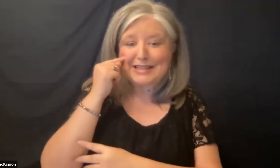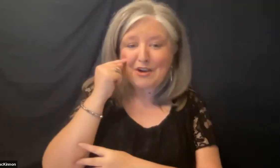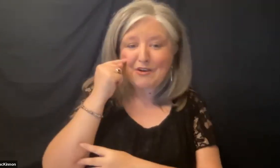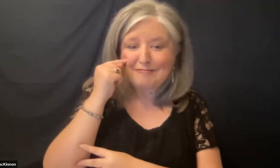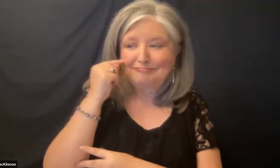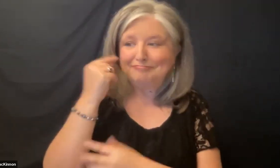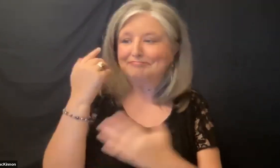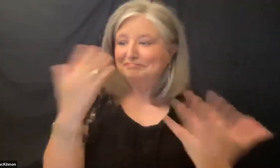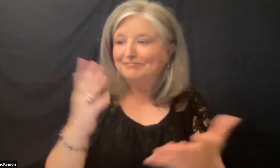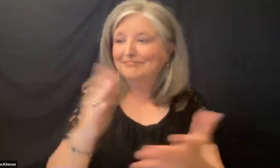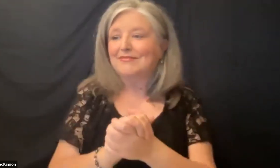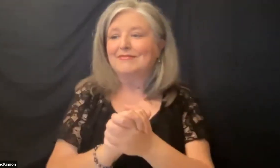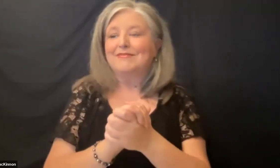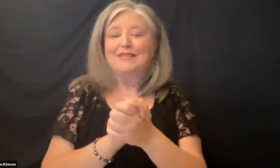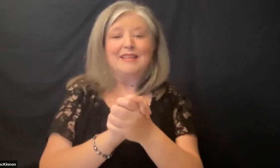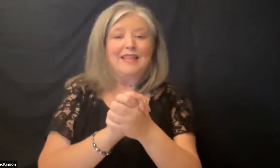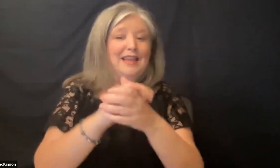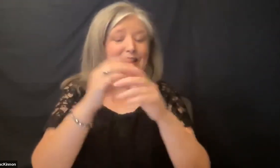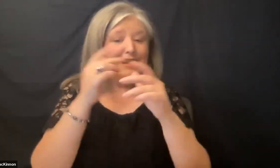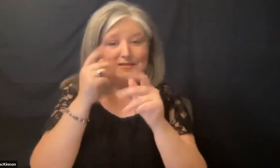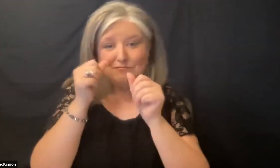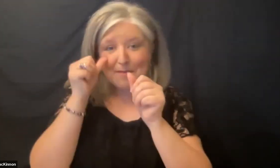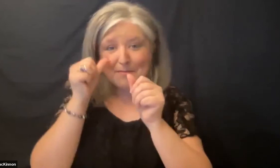Thank you to the two interpreters, Kimberly and Tara.